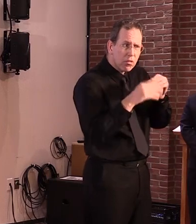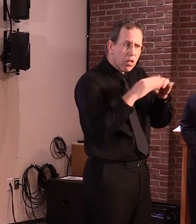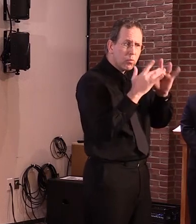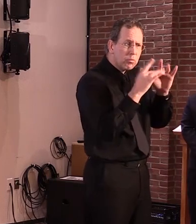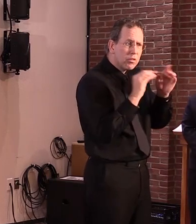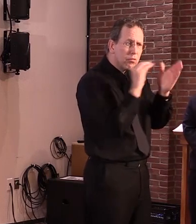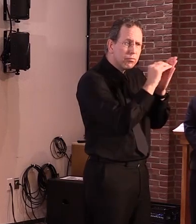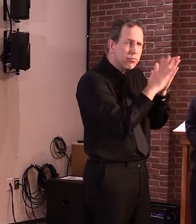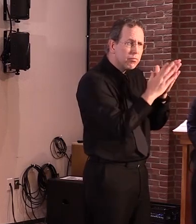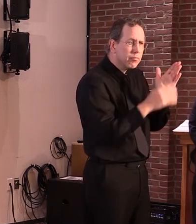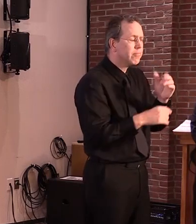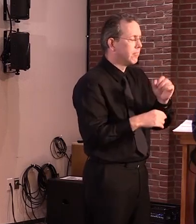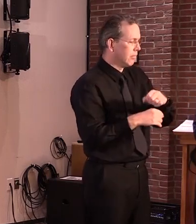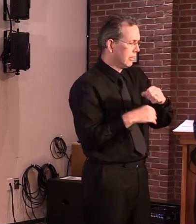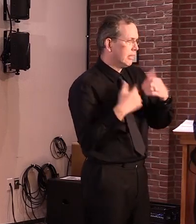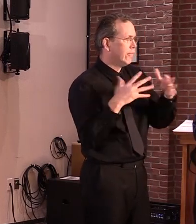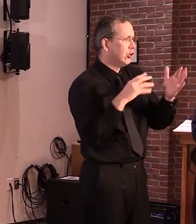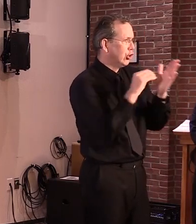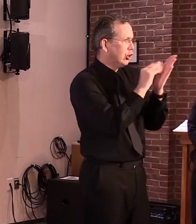you go to the